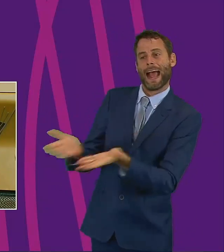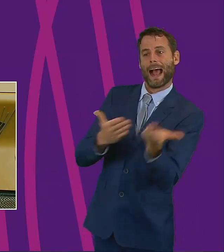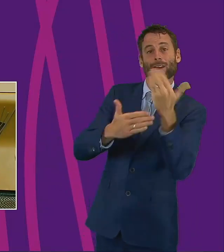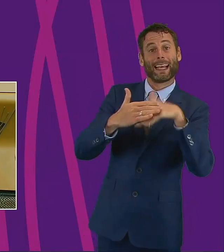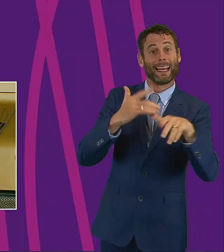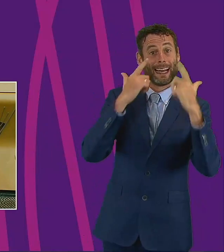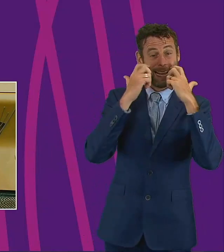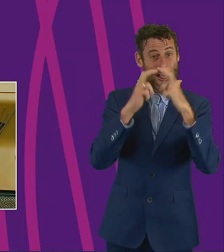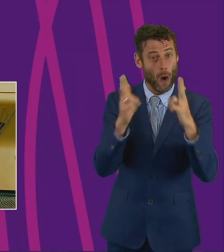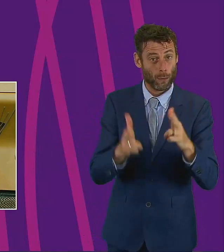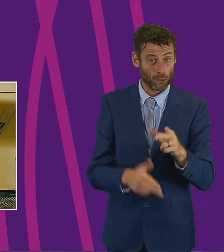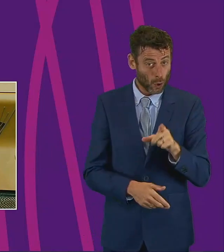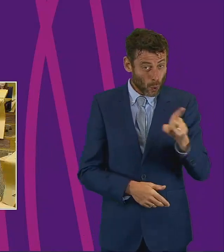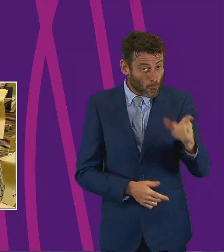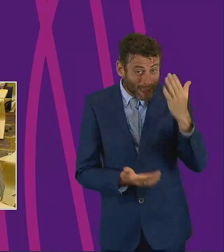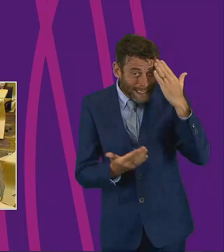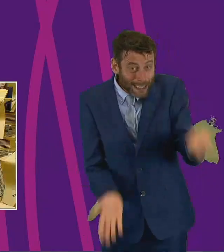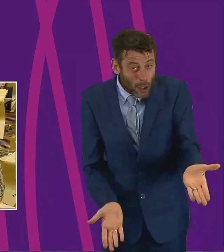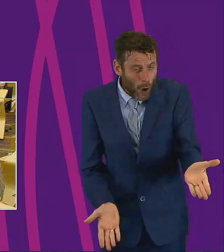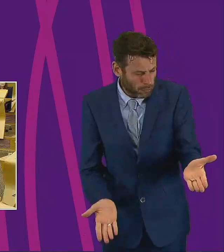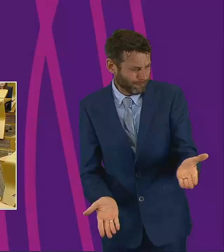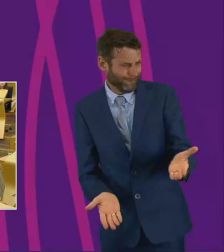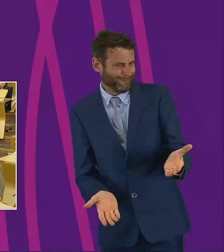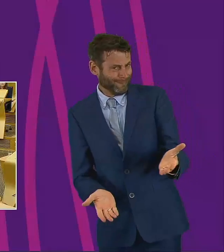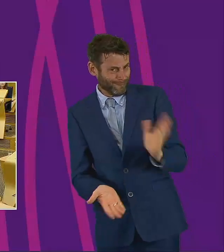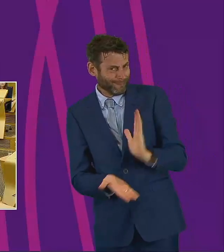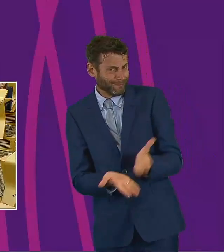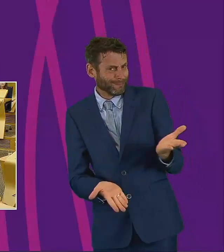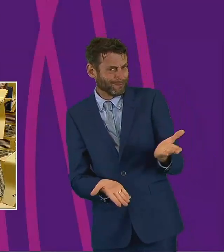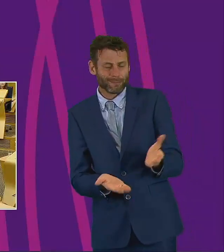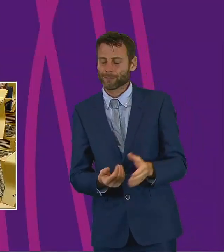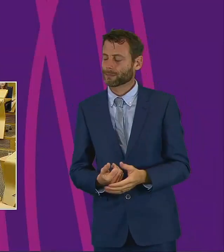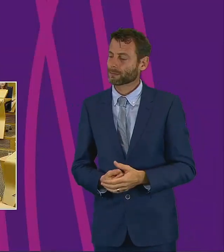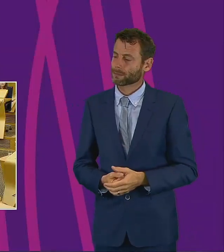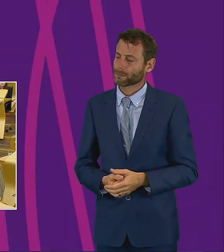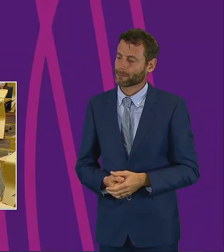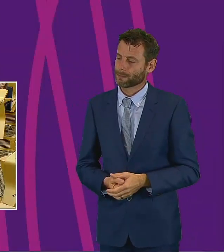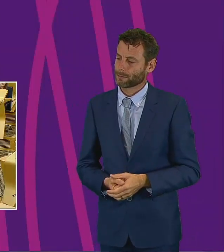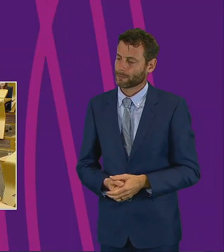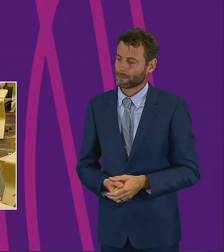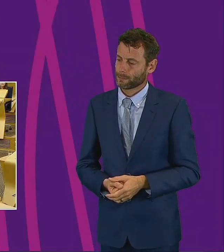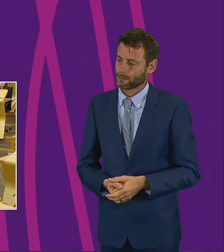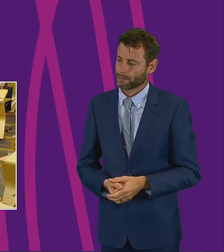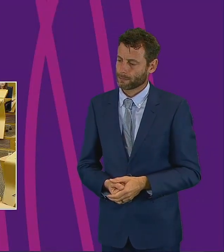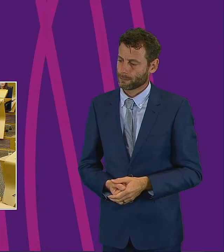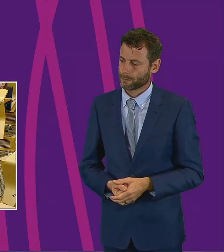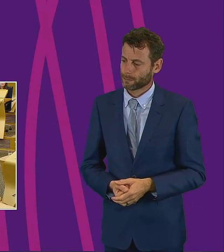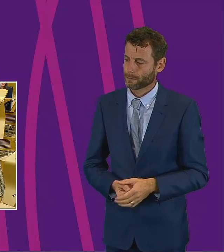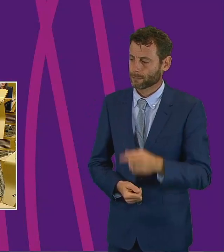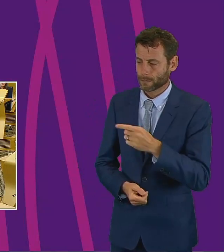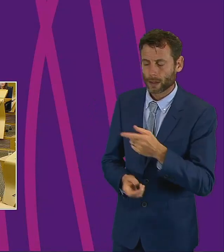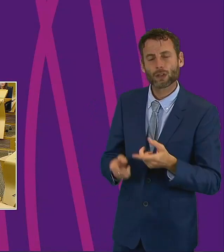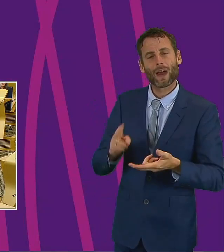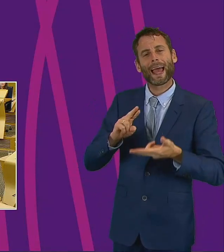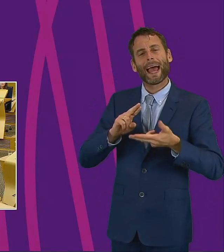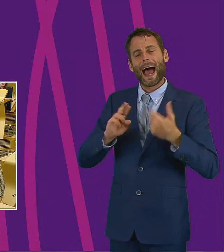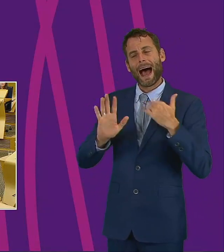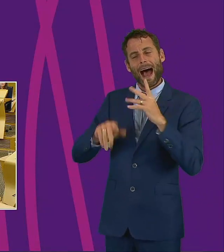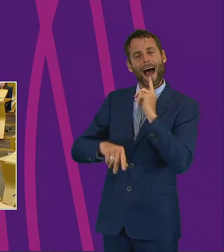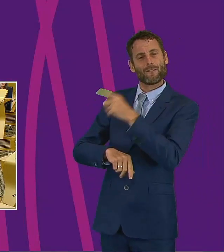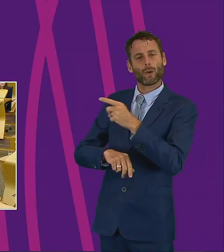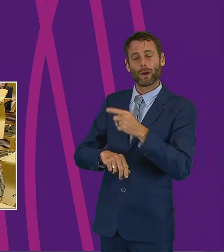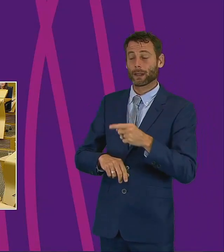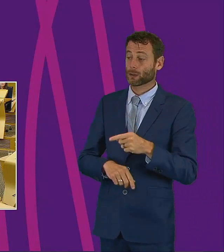really credible? First Minister. Look, I have to say to Ruth Davidson, if it is the case that she